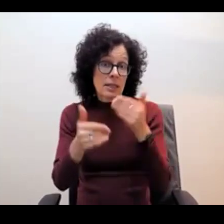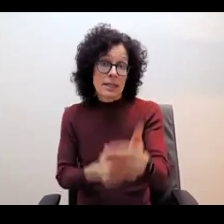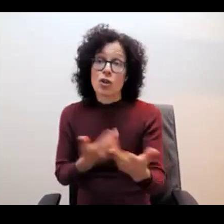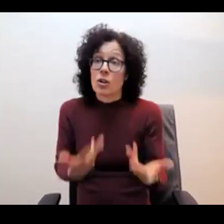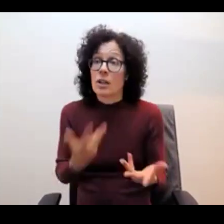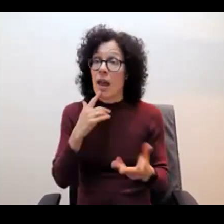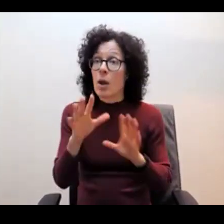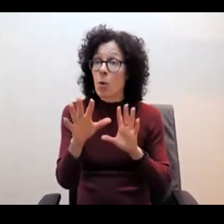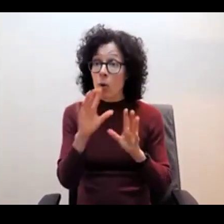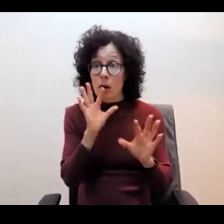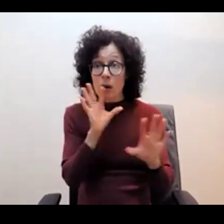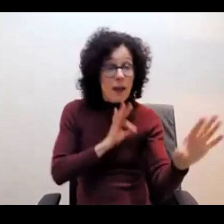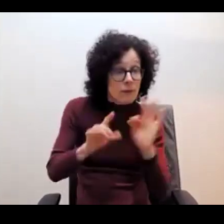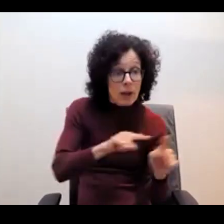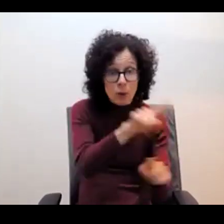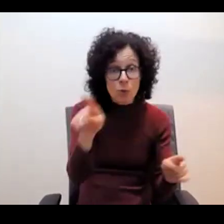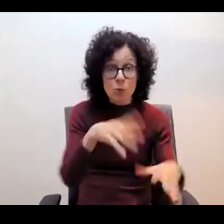into movement together.